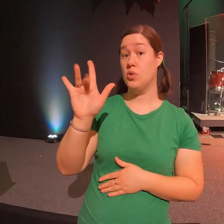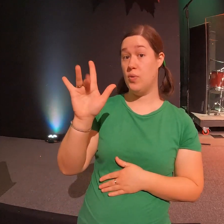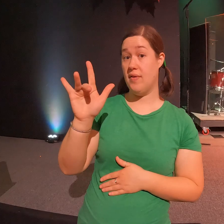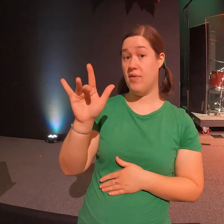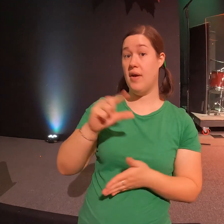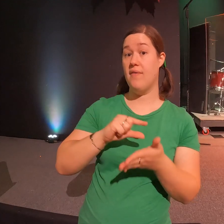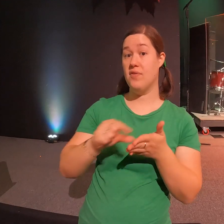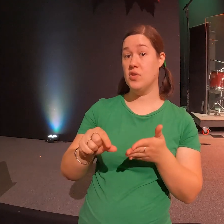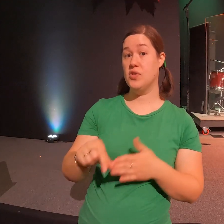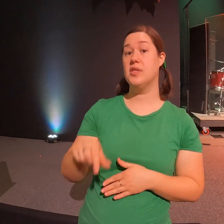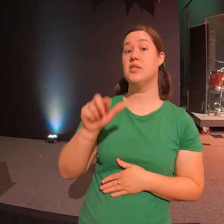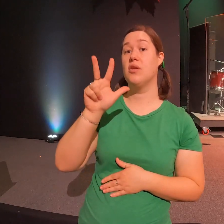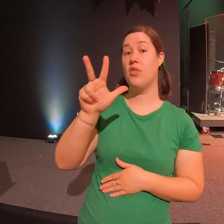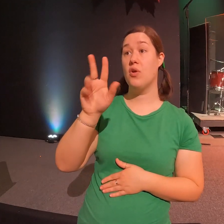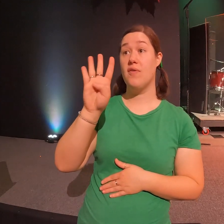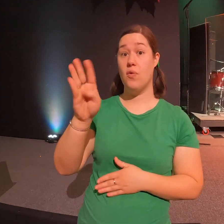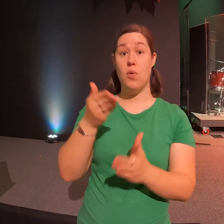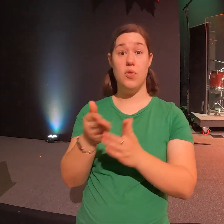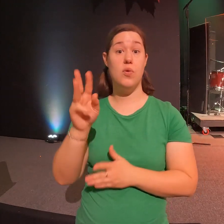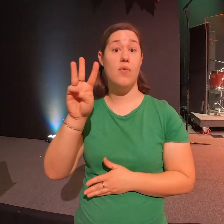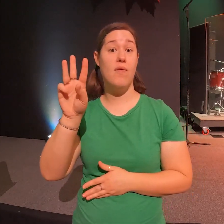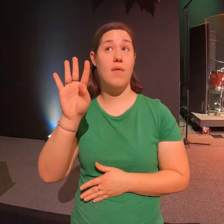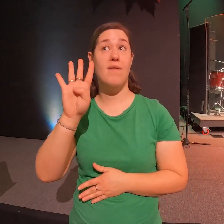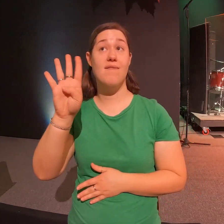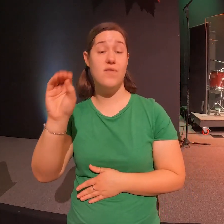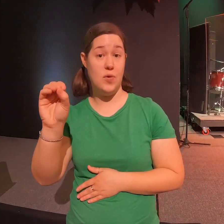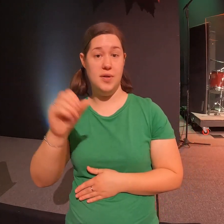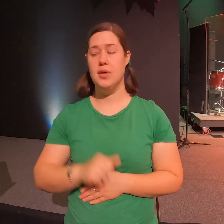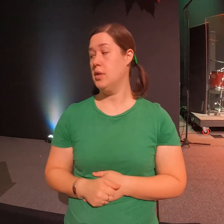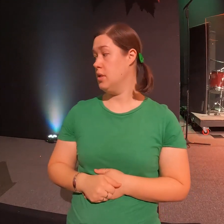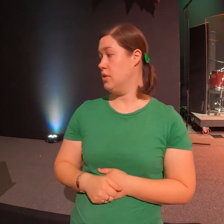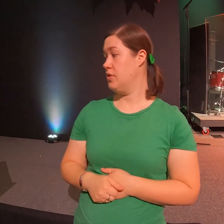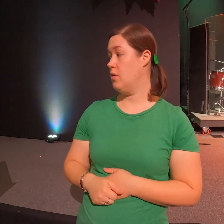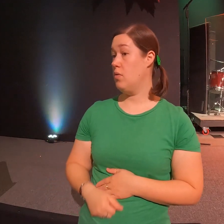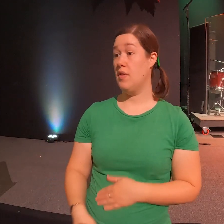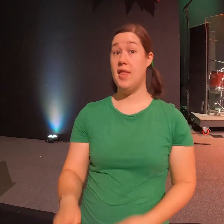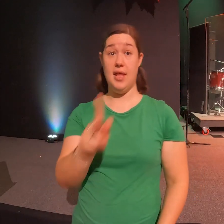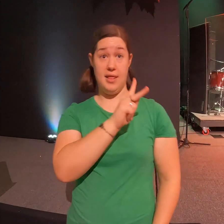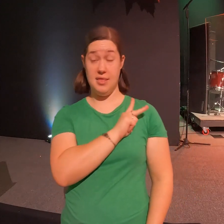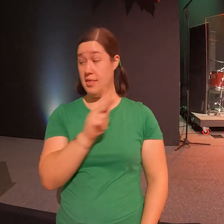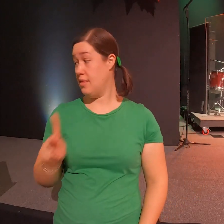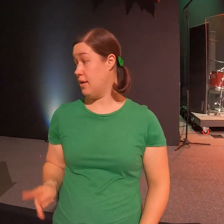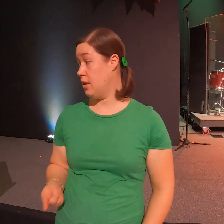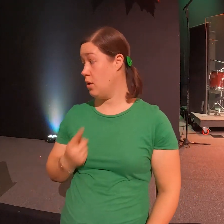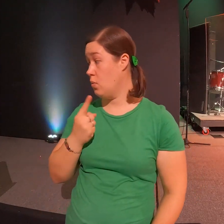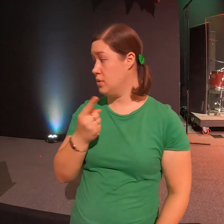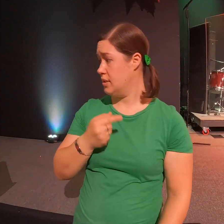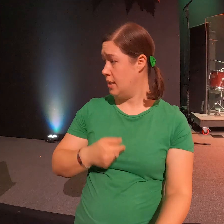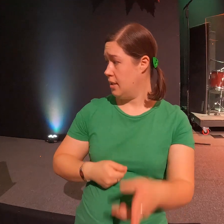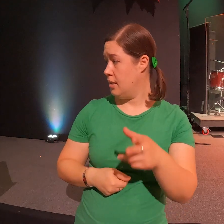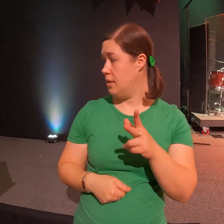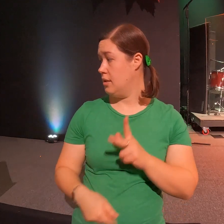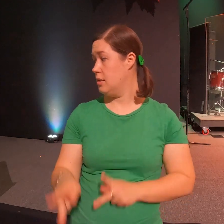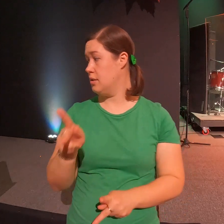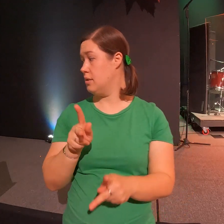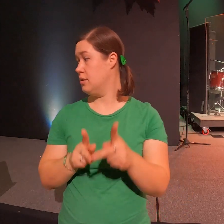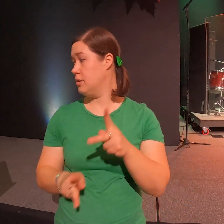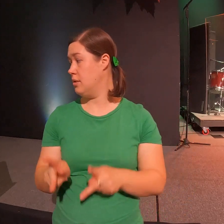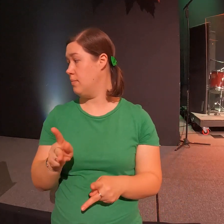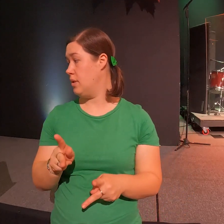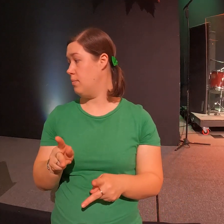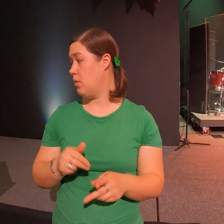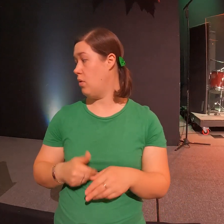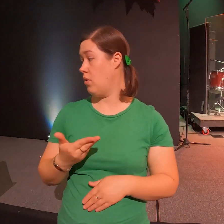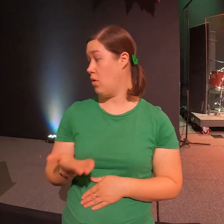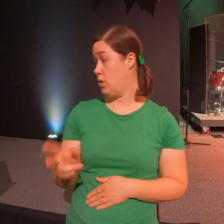Verse 34, then the king will say to those at his right hand, come, that you are blessed by my Father, inherit